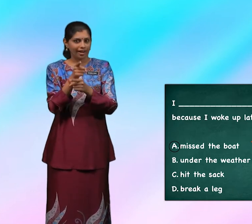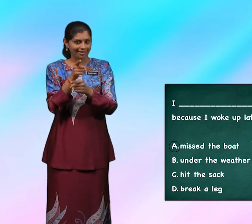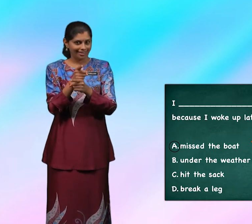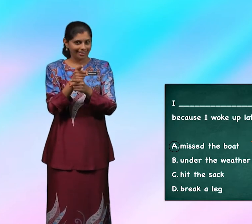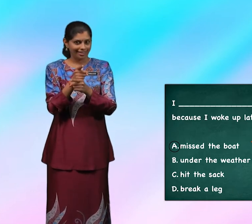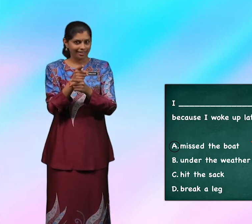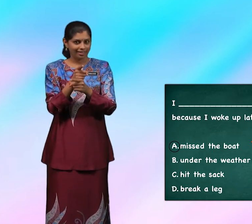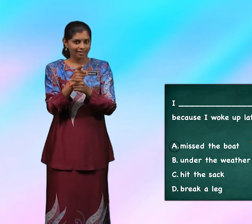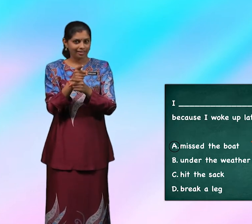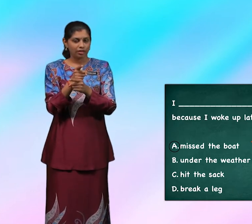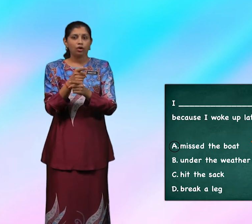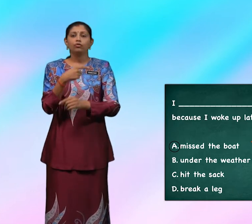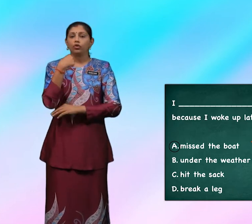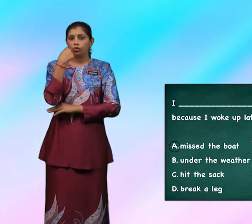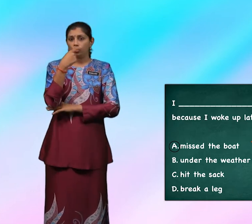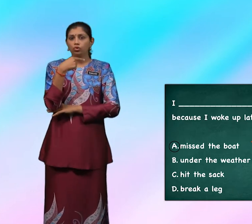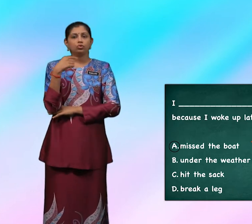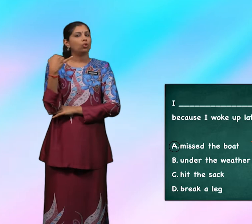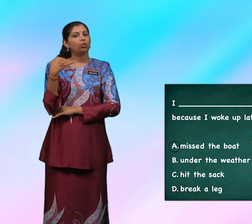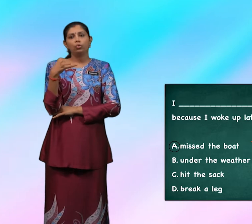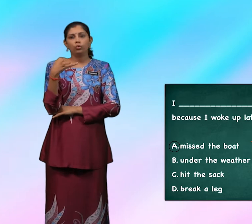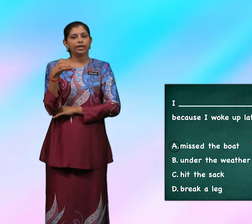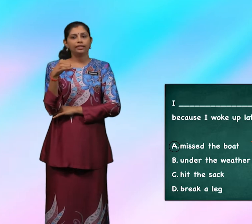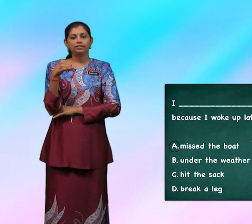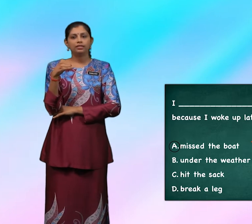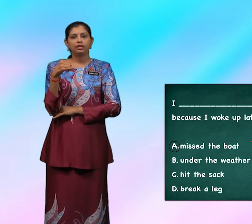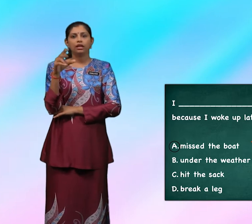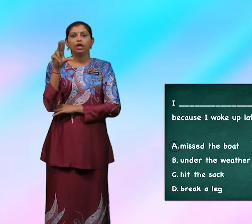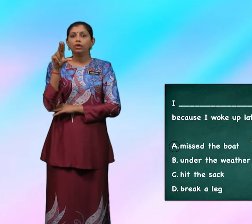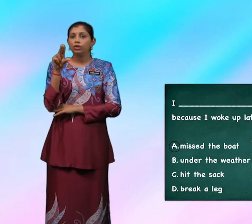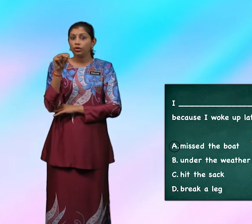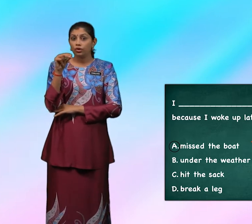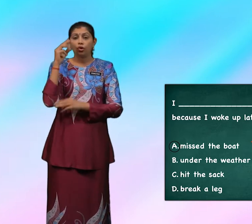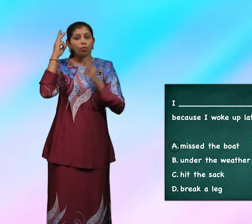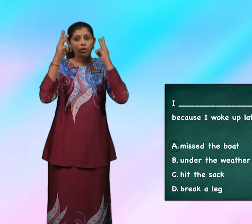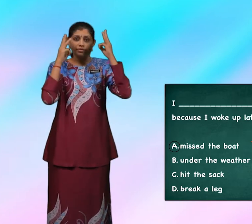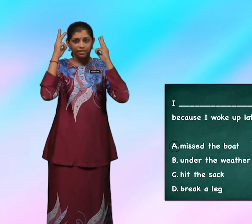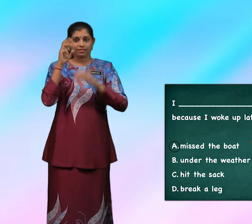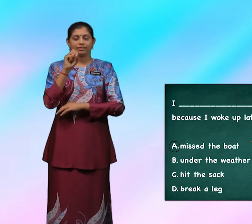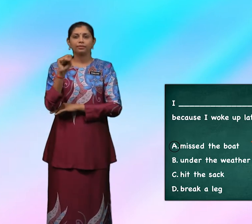correctly. For those who couldn't, no worries.